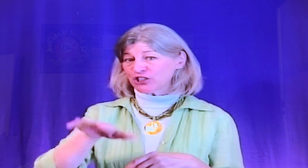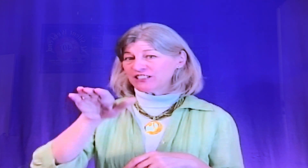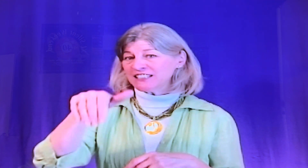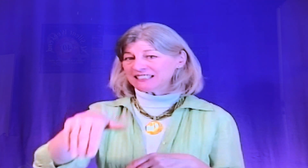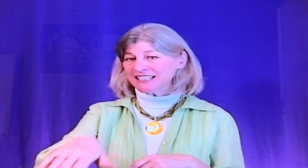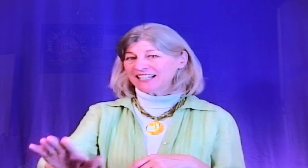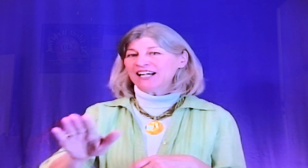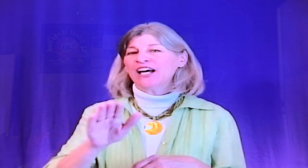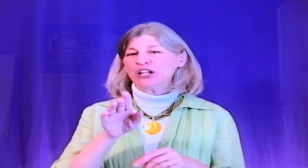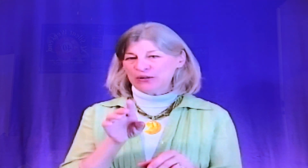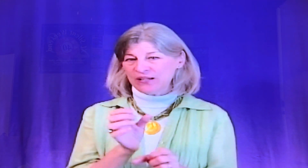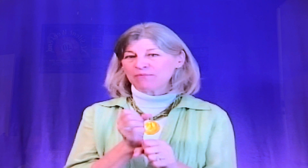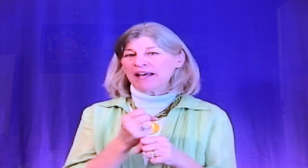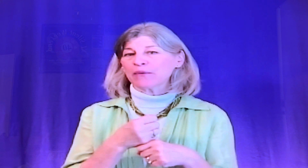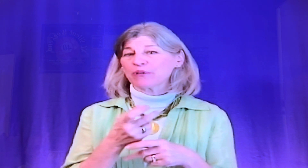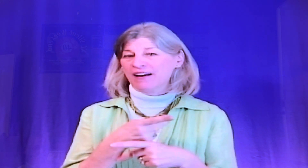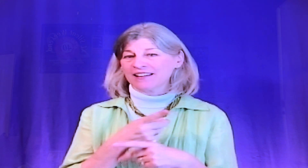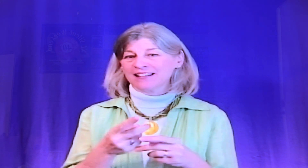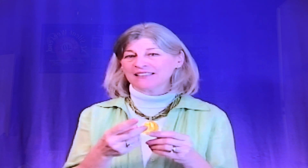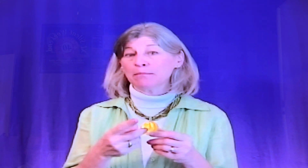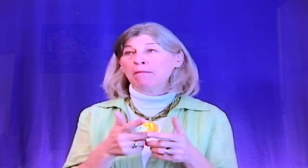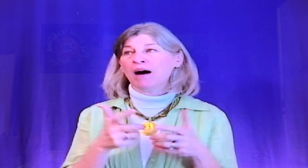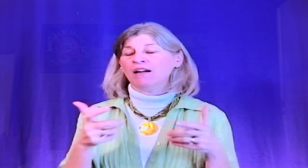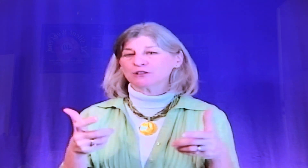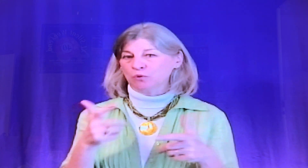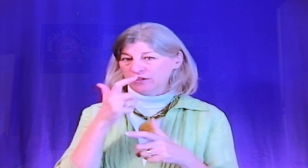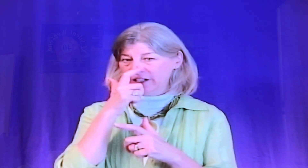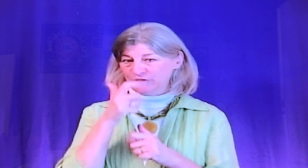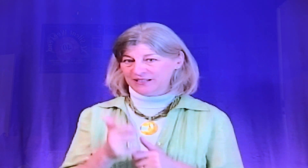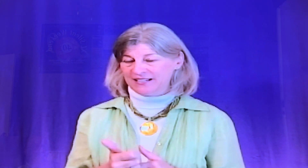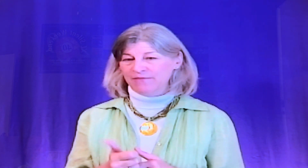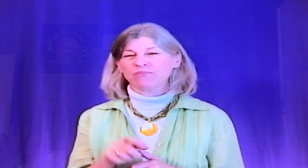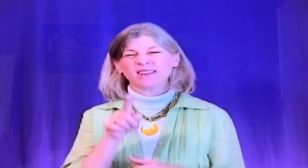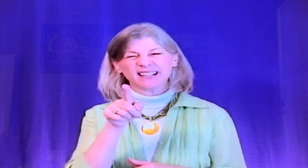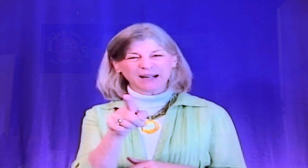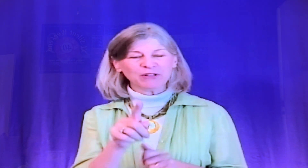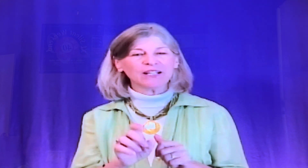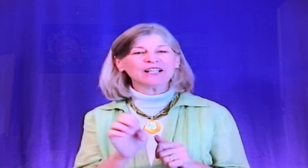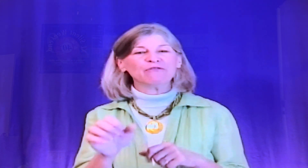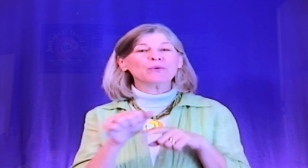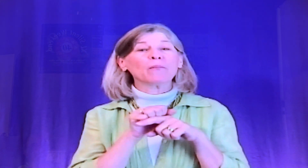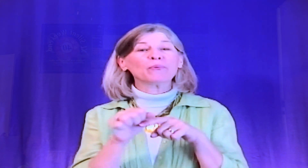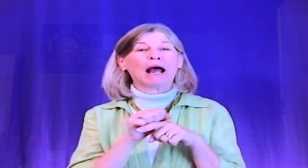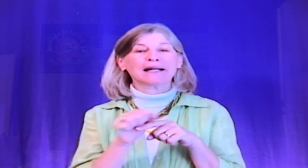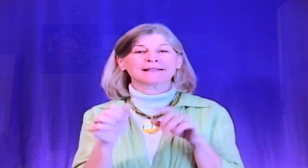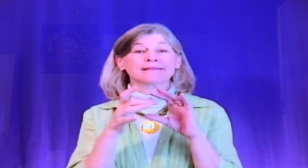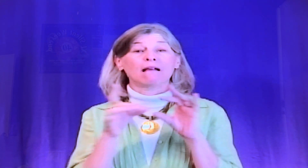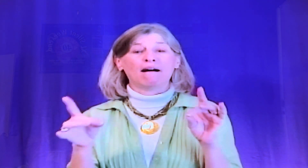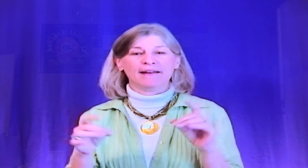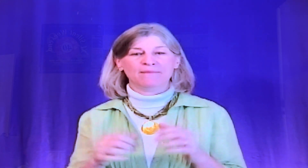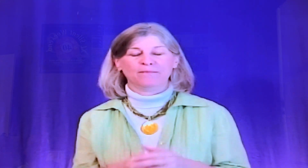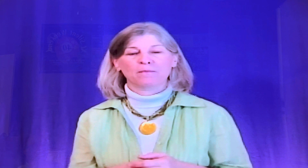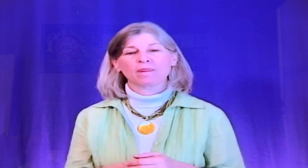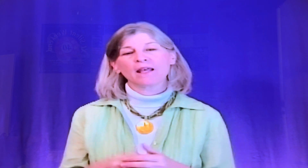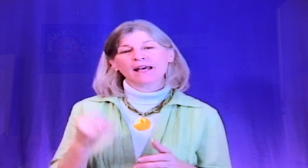inflections, you can make a product that's much more interesting. I'm going to give you a practice line. If